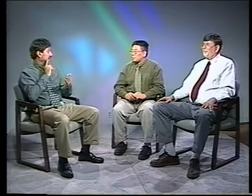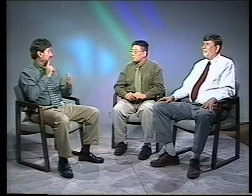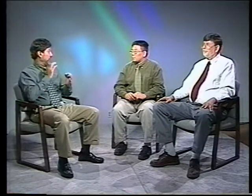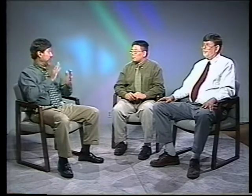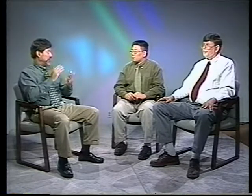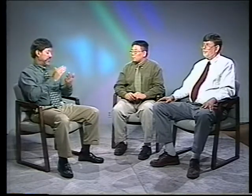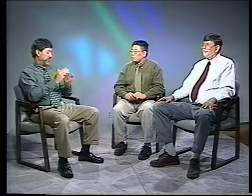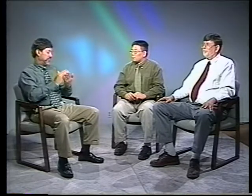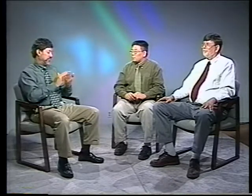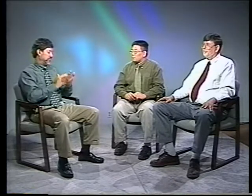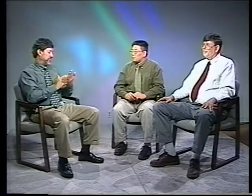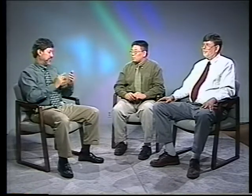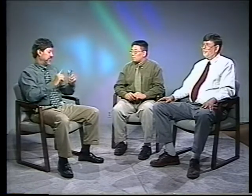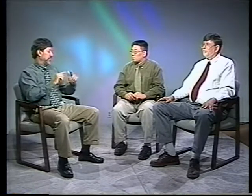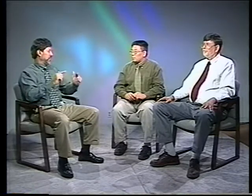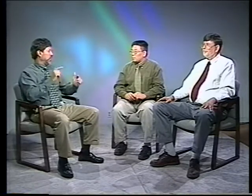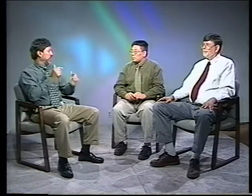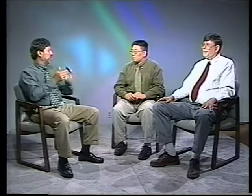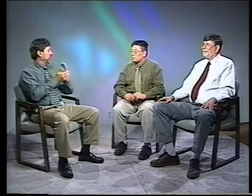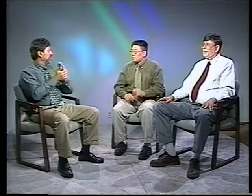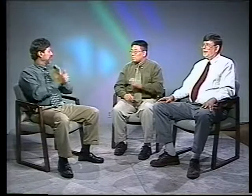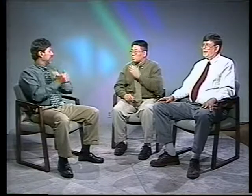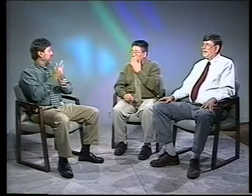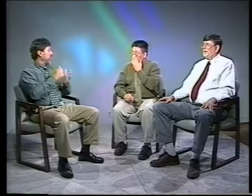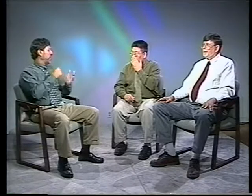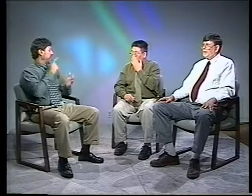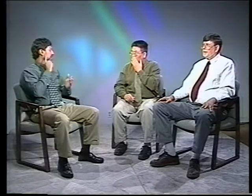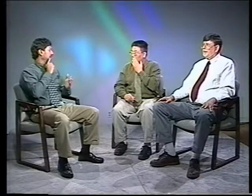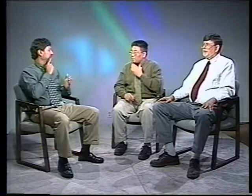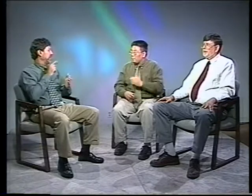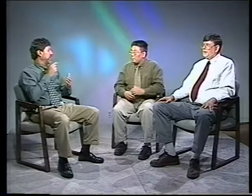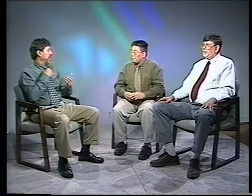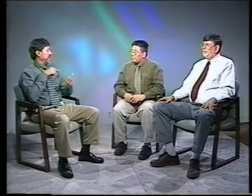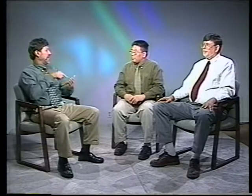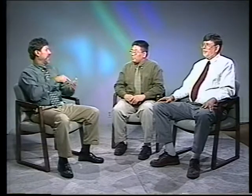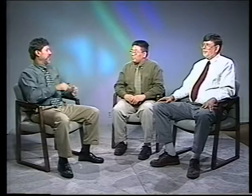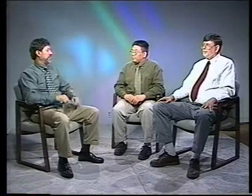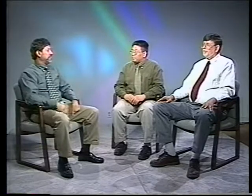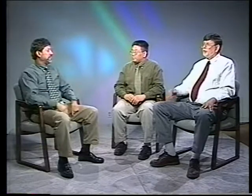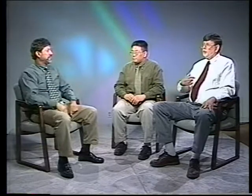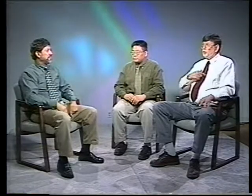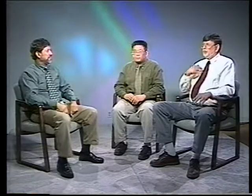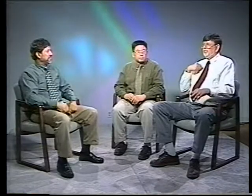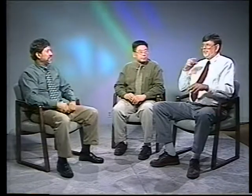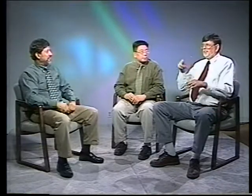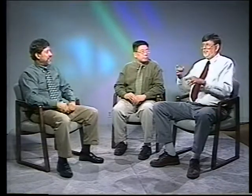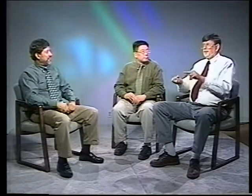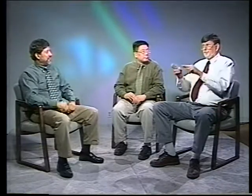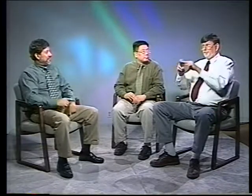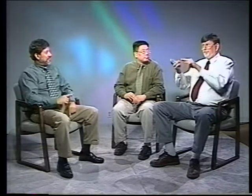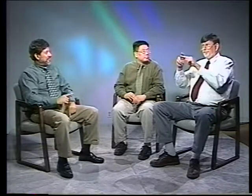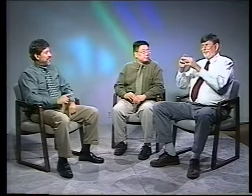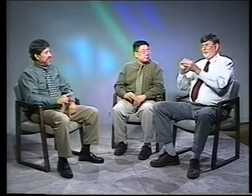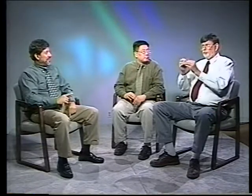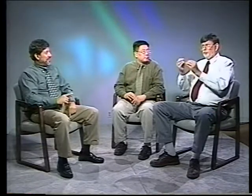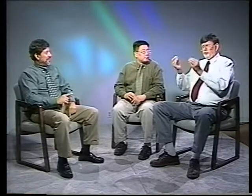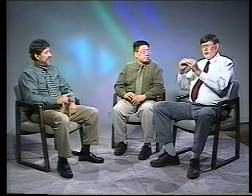there. Black, deaf interpreters, and so that'll be something that the deaf community can have access